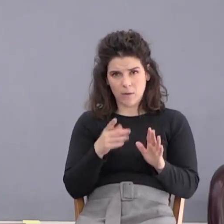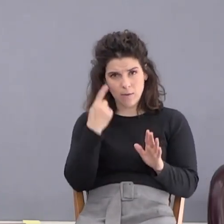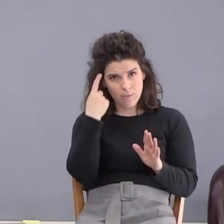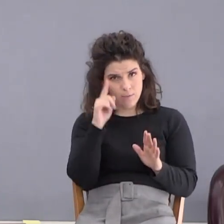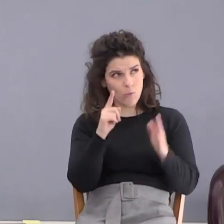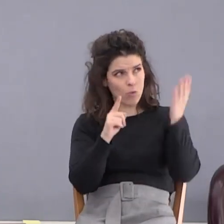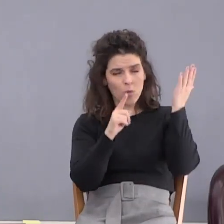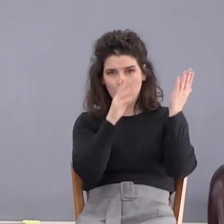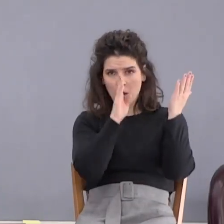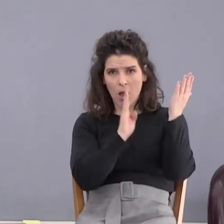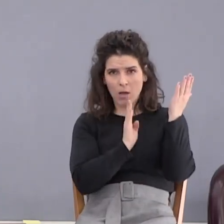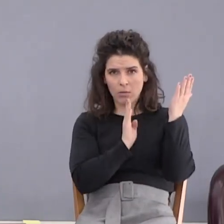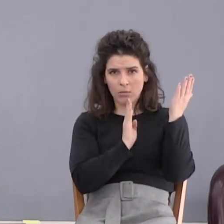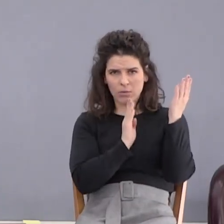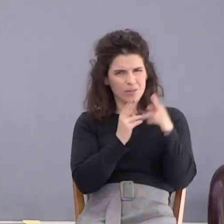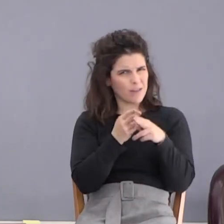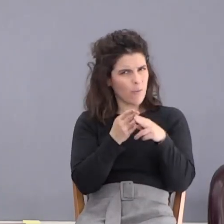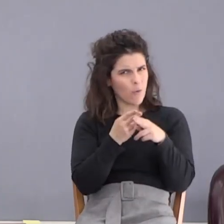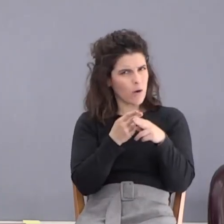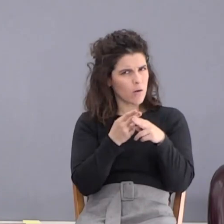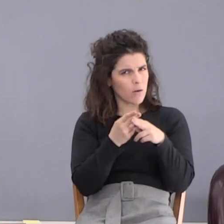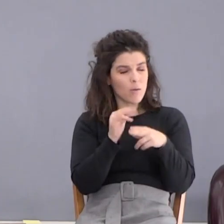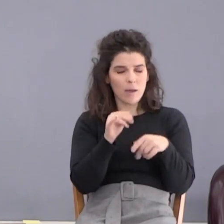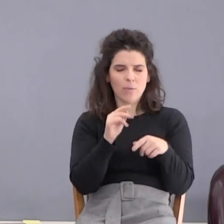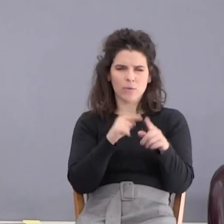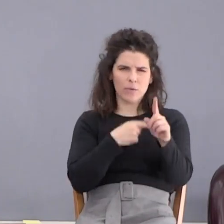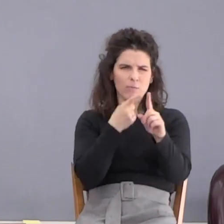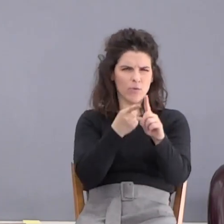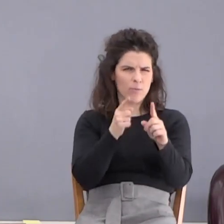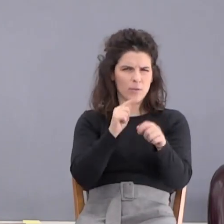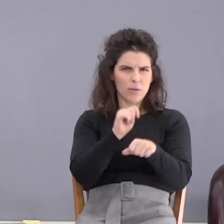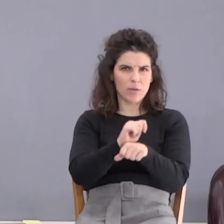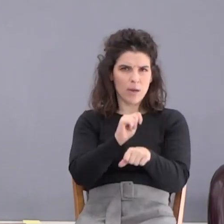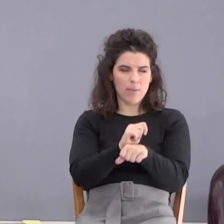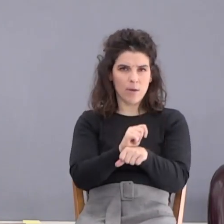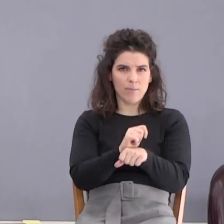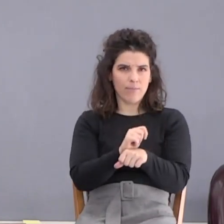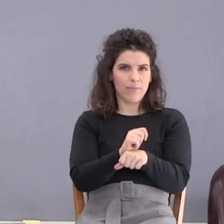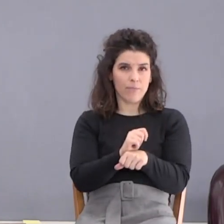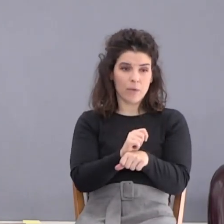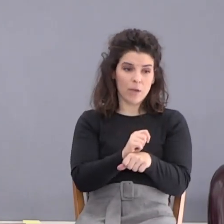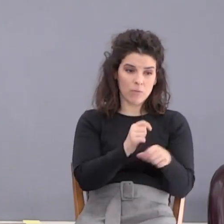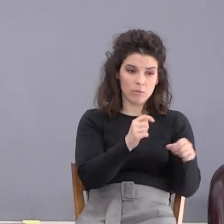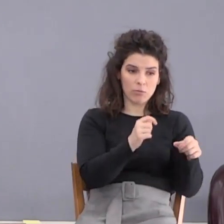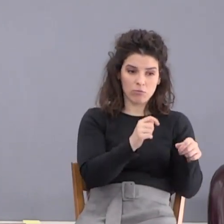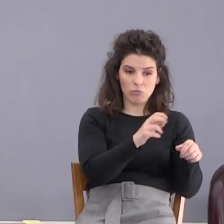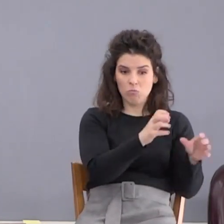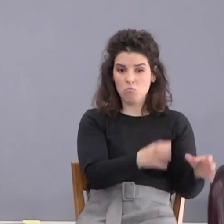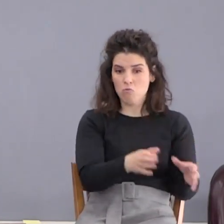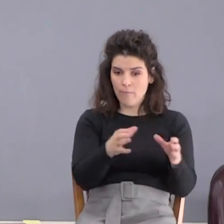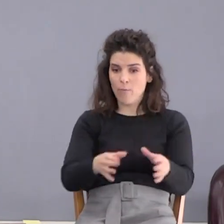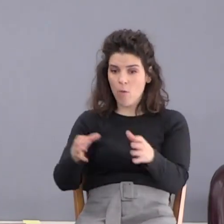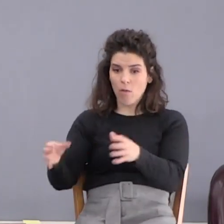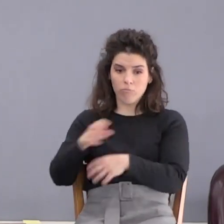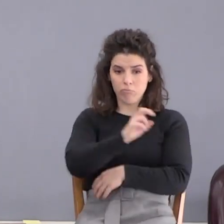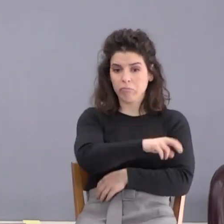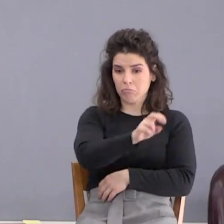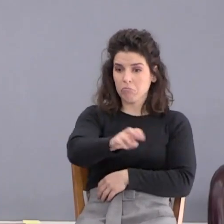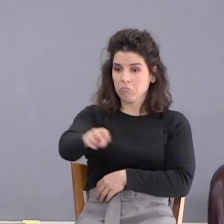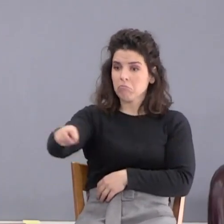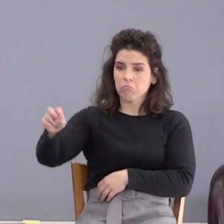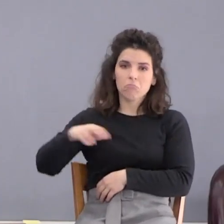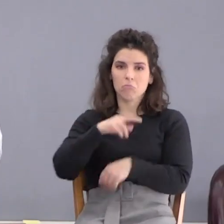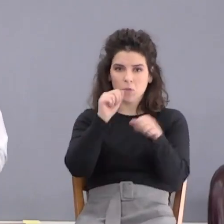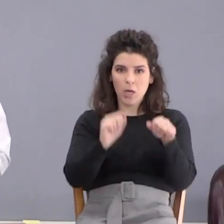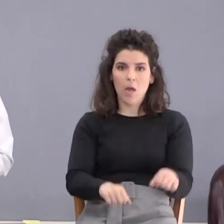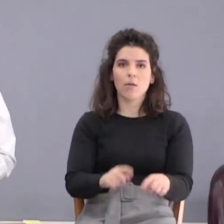for God. Okay, that's the purpose of the tabernacle. It was portable. It was mobile. And the